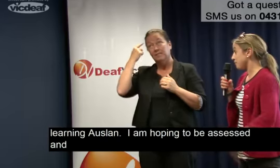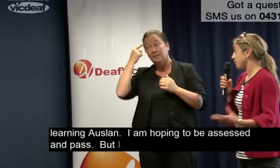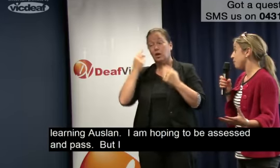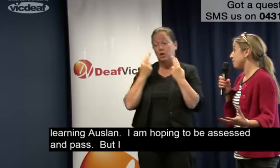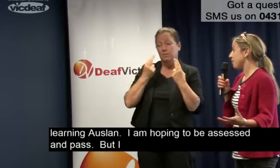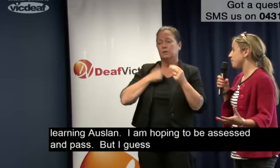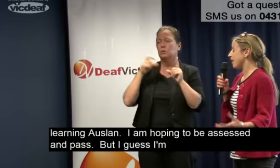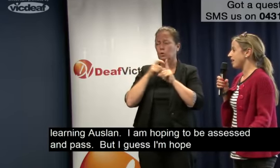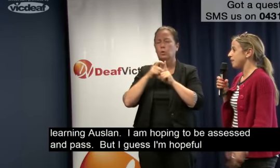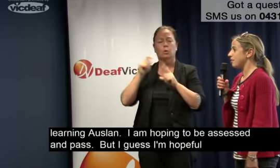grow up in a world where